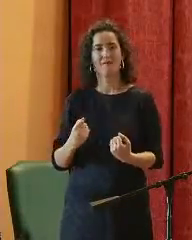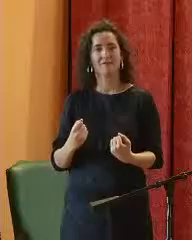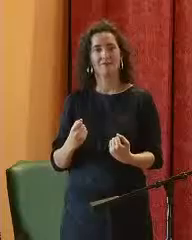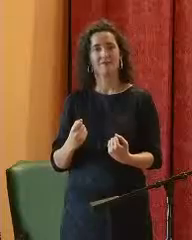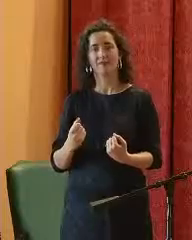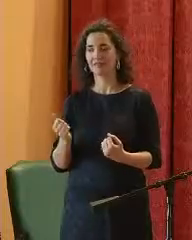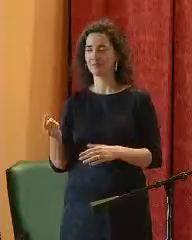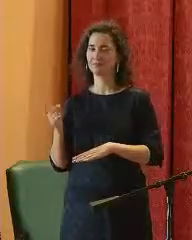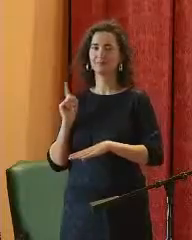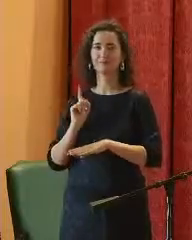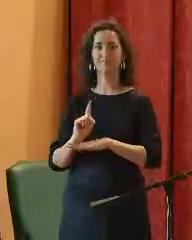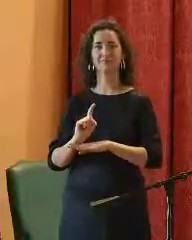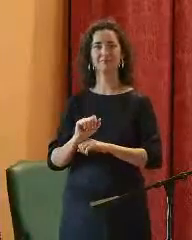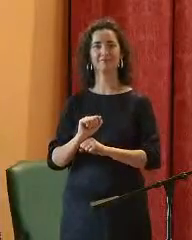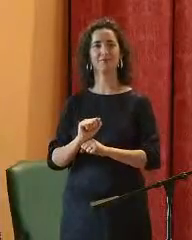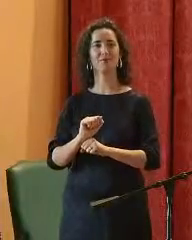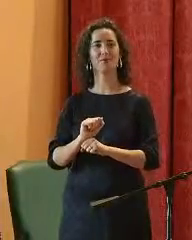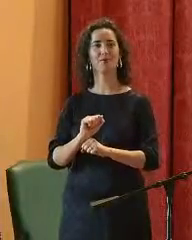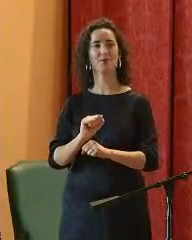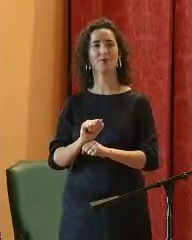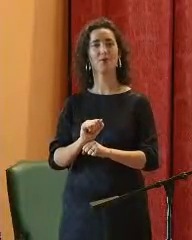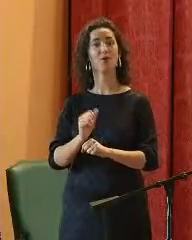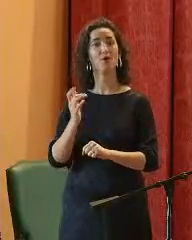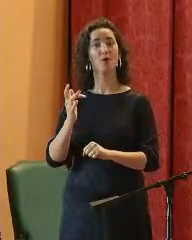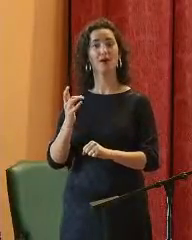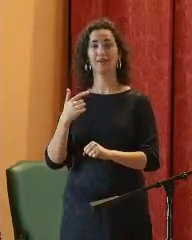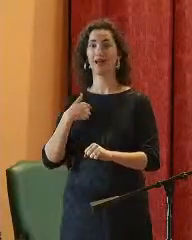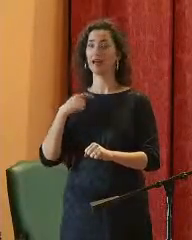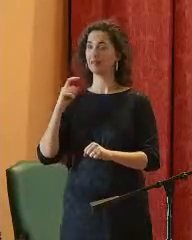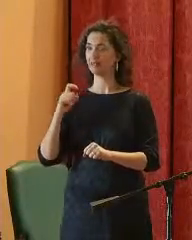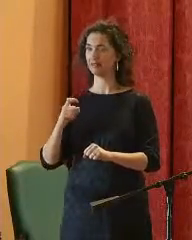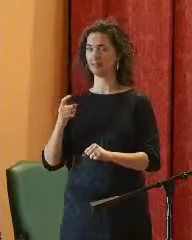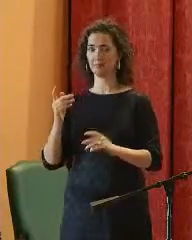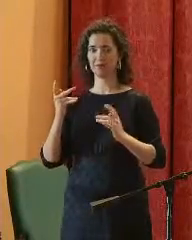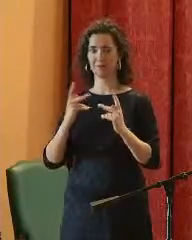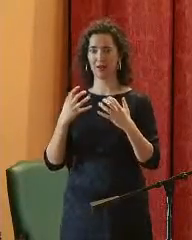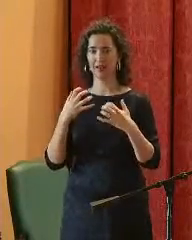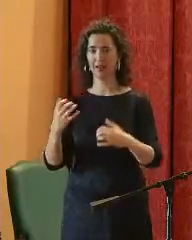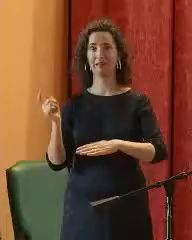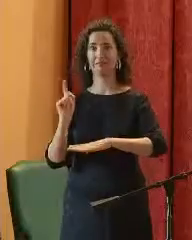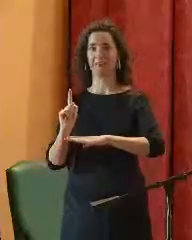do this. Because one thing I do hate is speaking in front of a lot of people. So